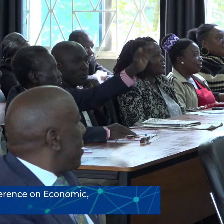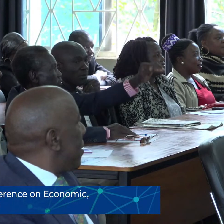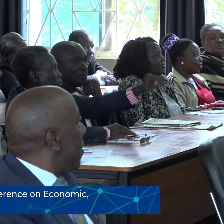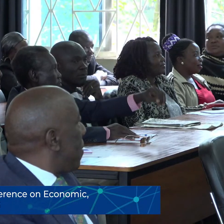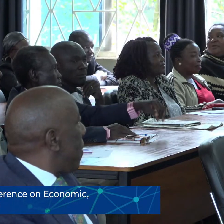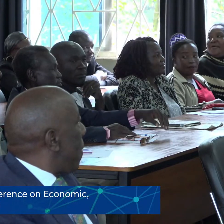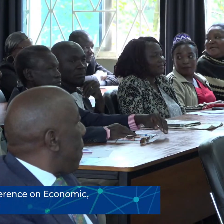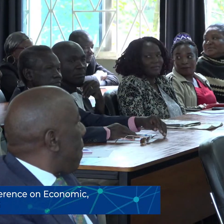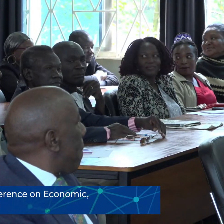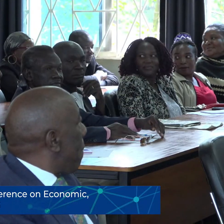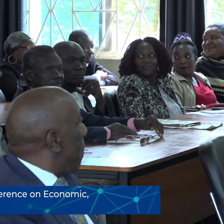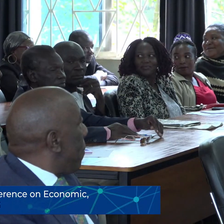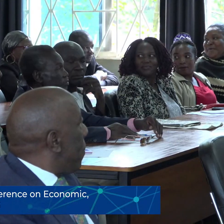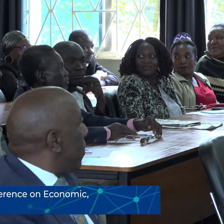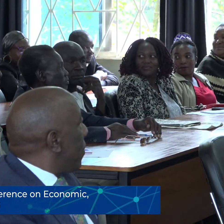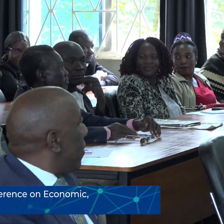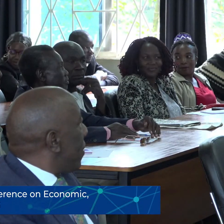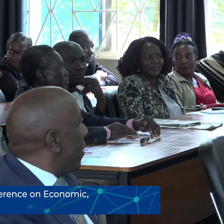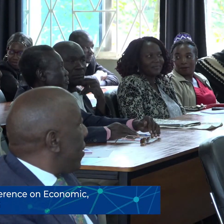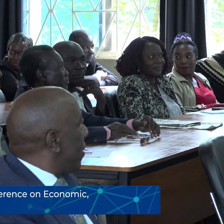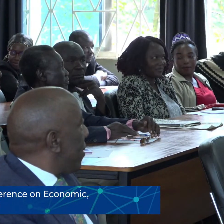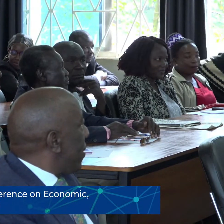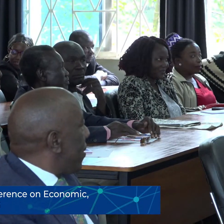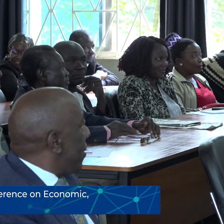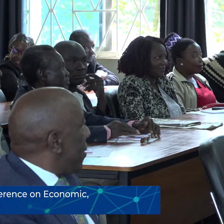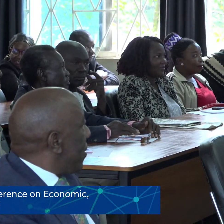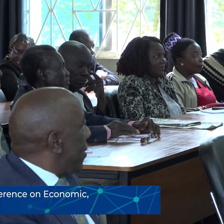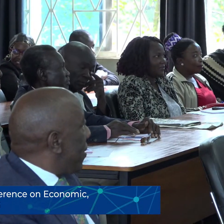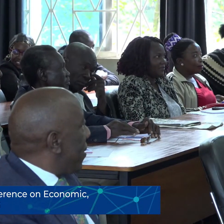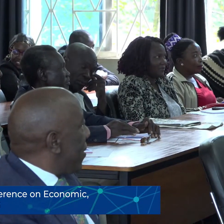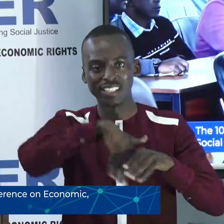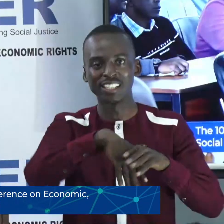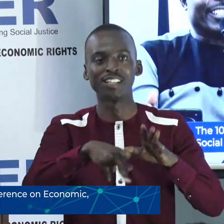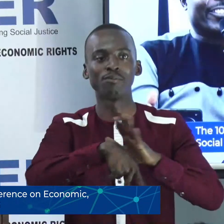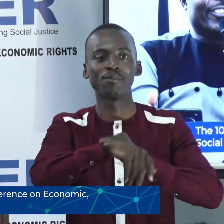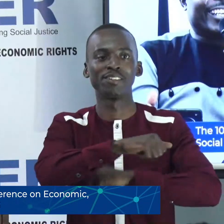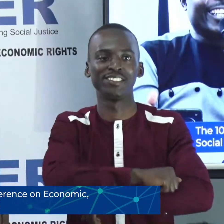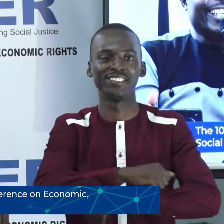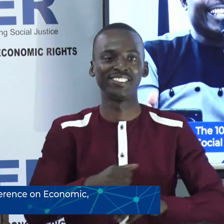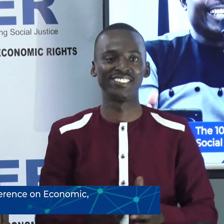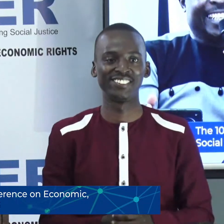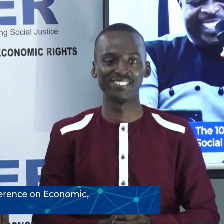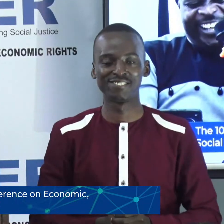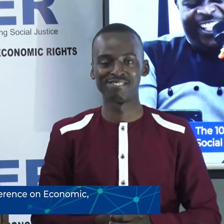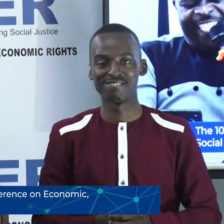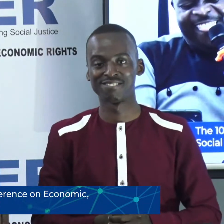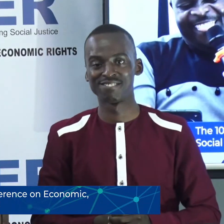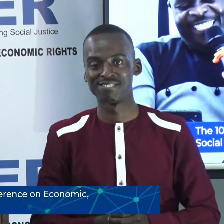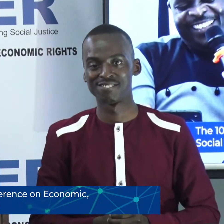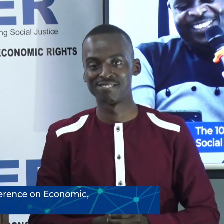Safin, I didn't see your hand go up at primary school, and yet I know you have 7 of them in primary school.